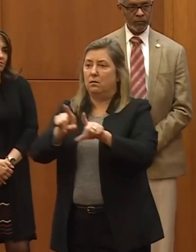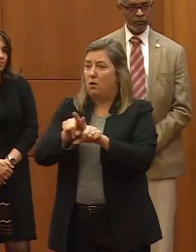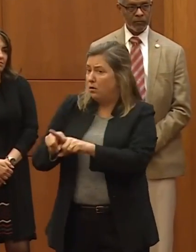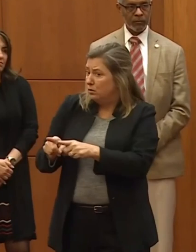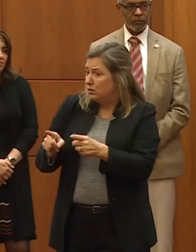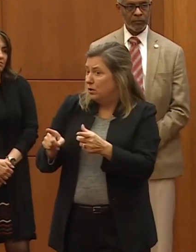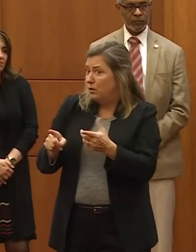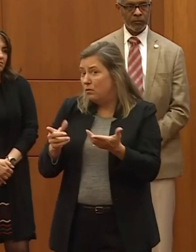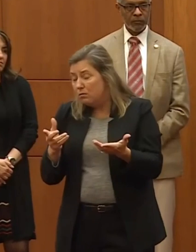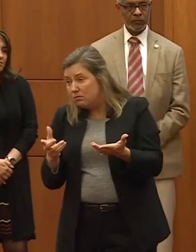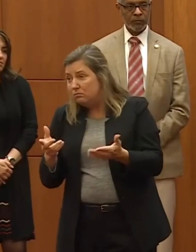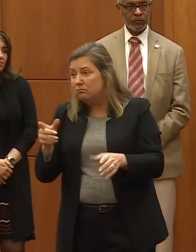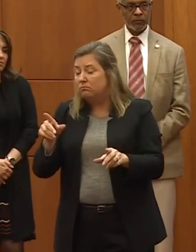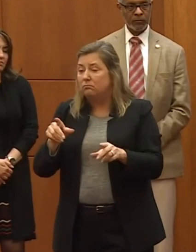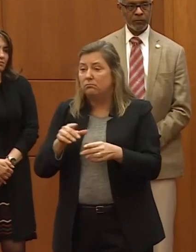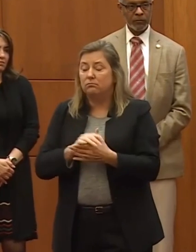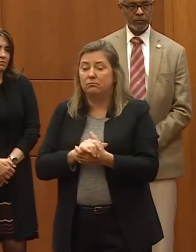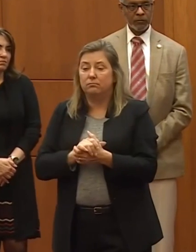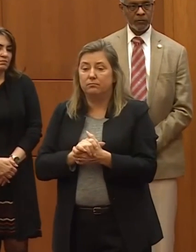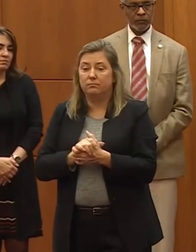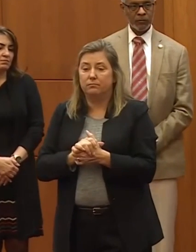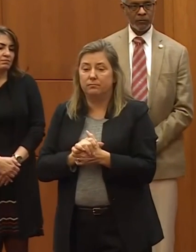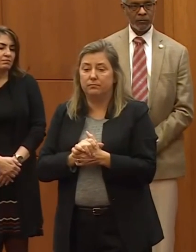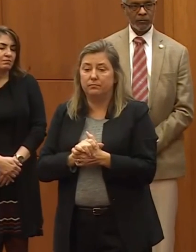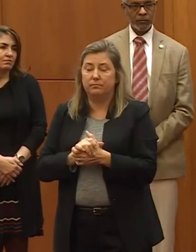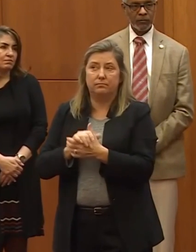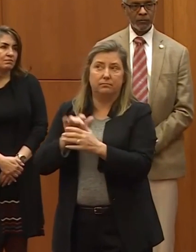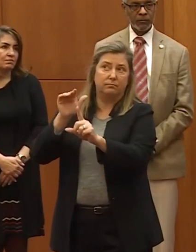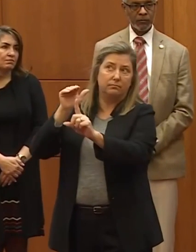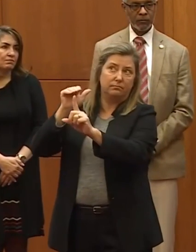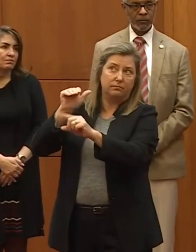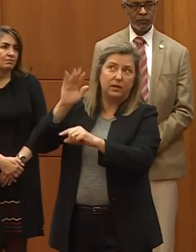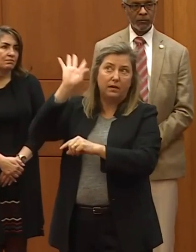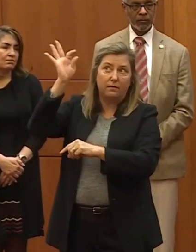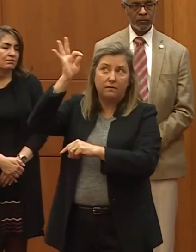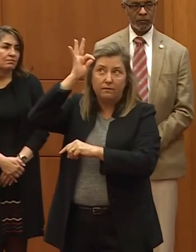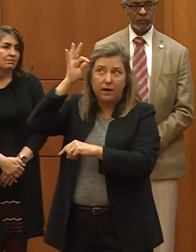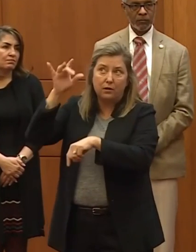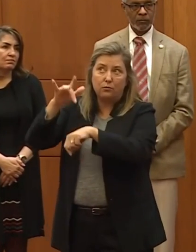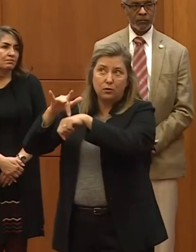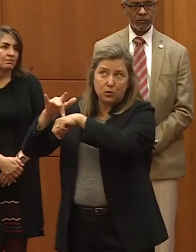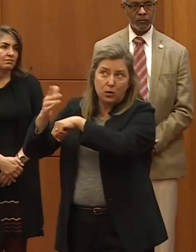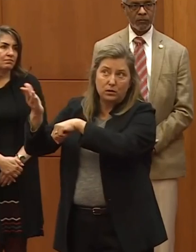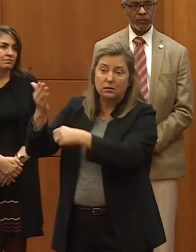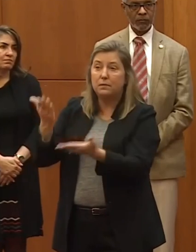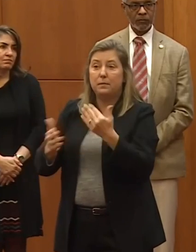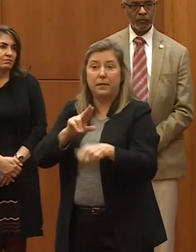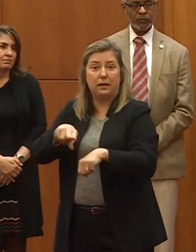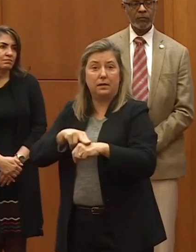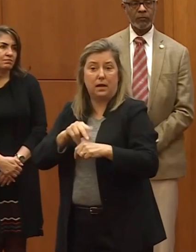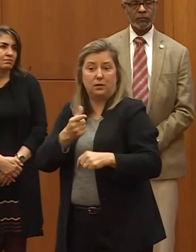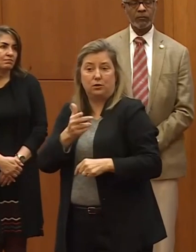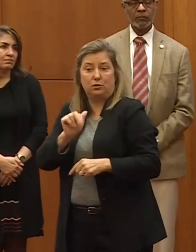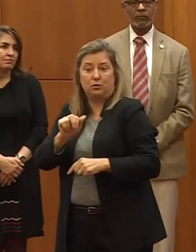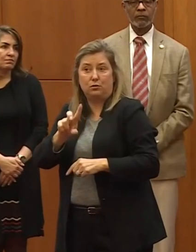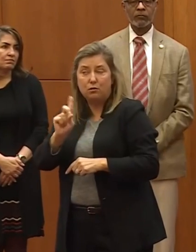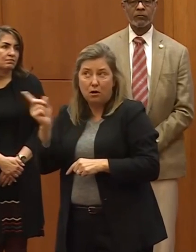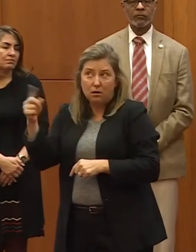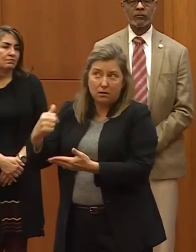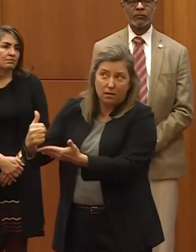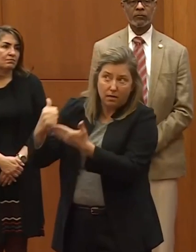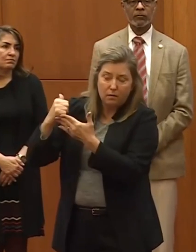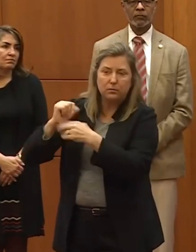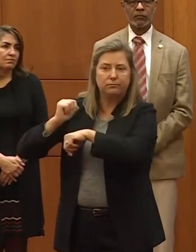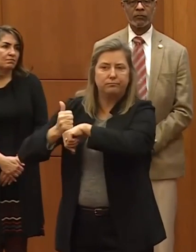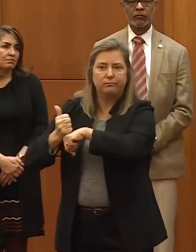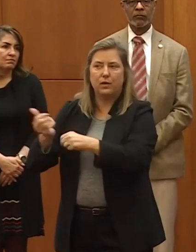be augmented with help from federal sources, the National Guard and the like, to also put